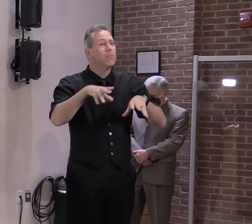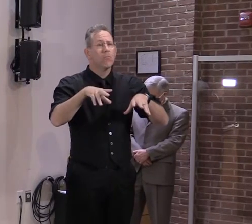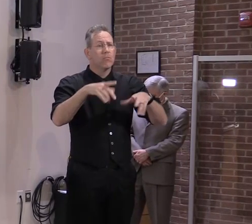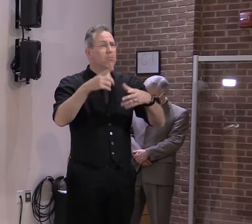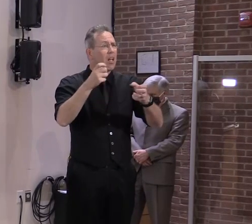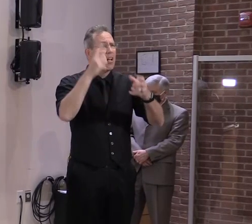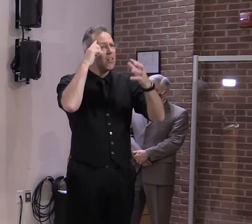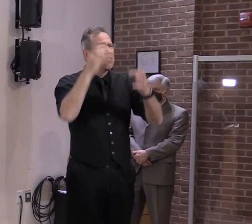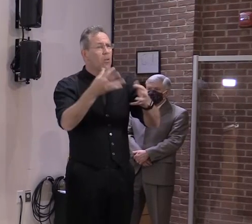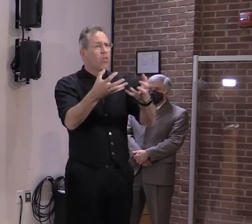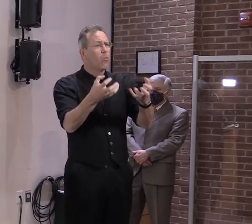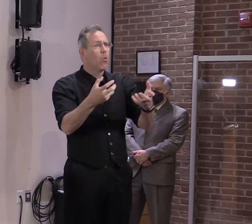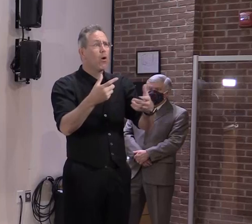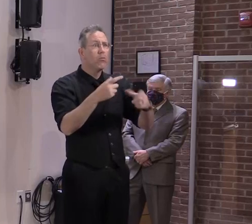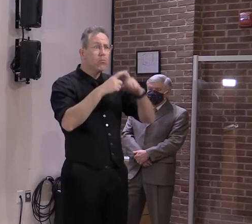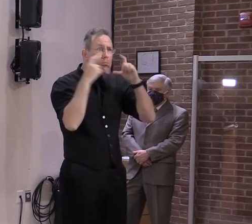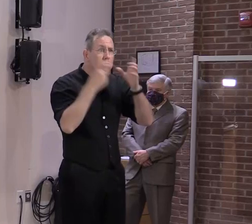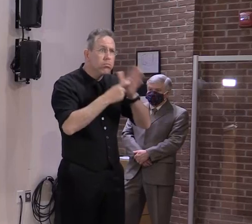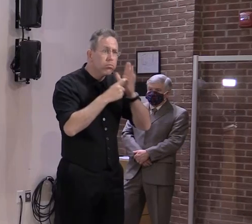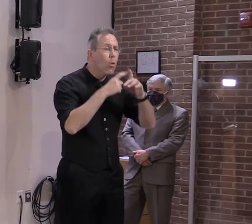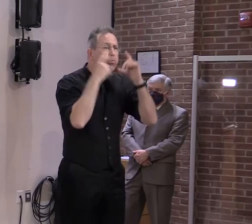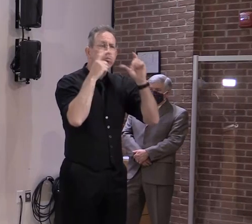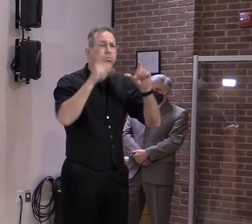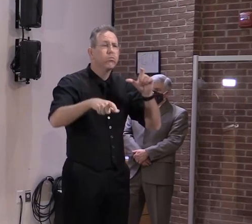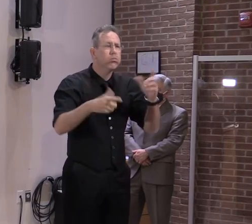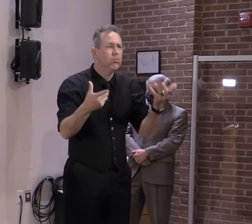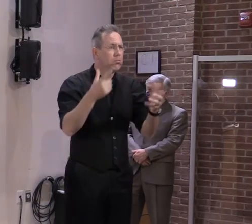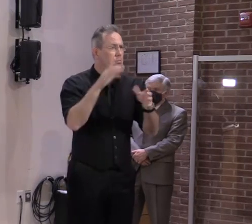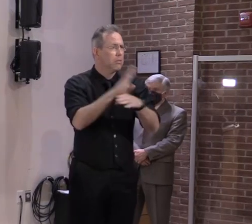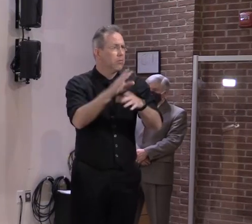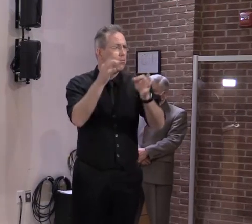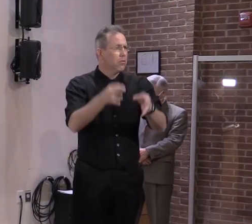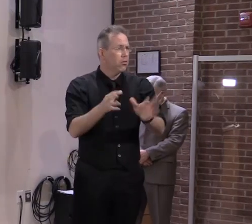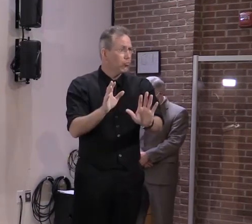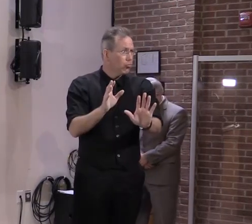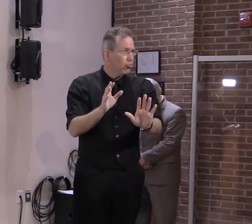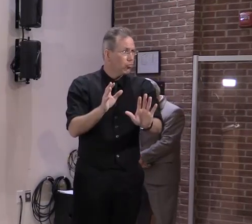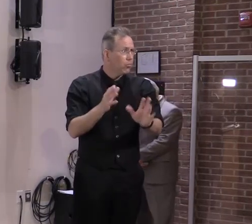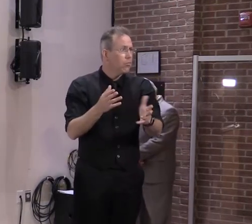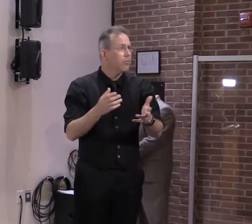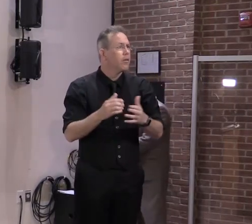So who would be in control of that? I think it would be the business owners themselves.